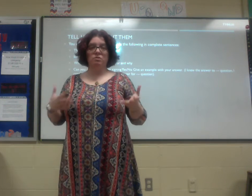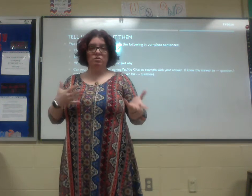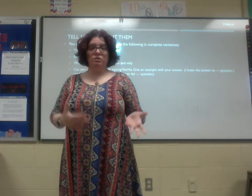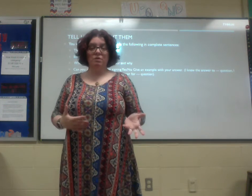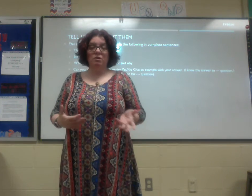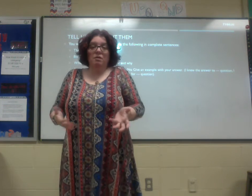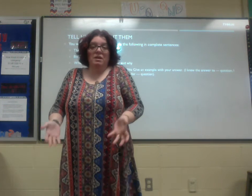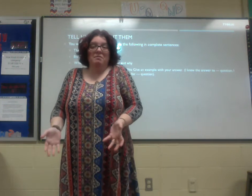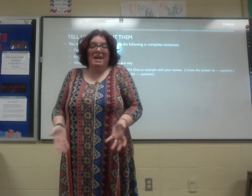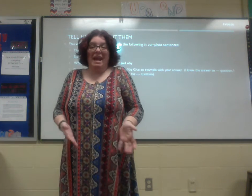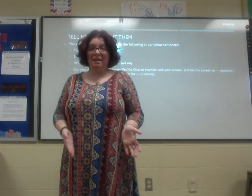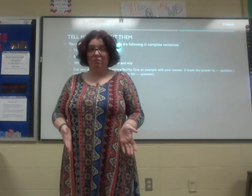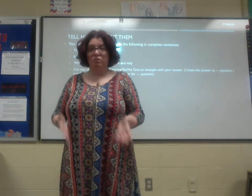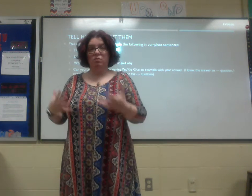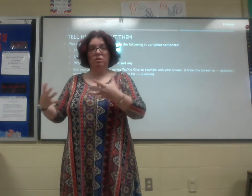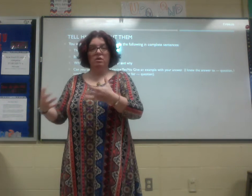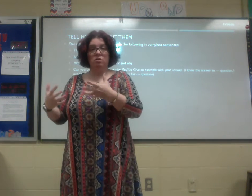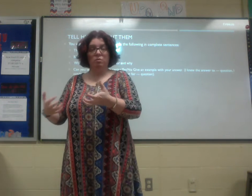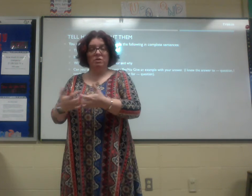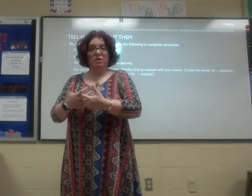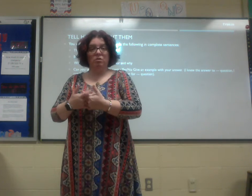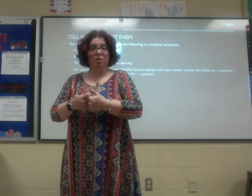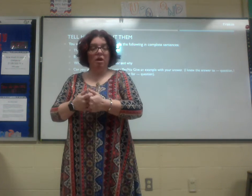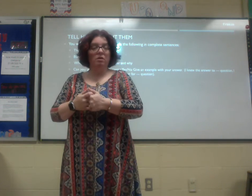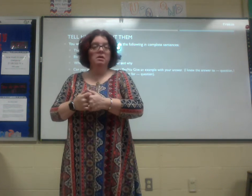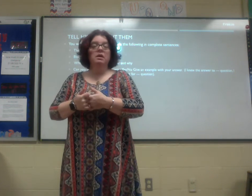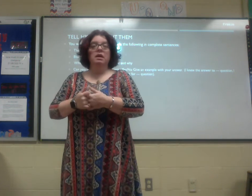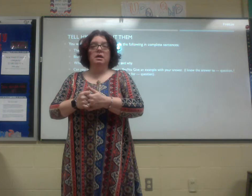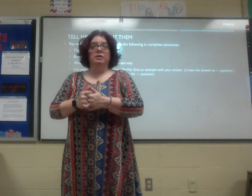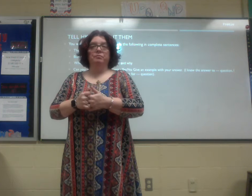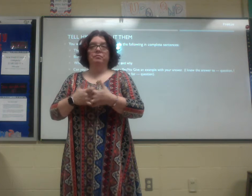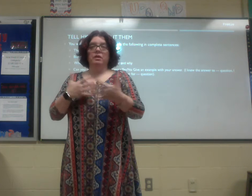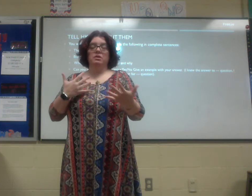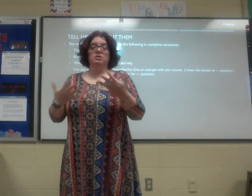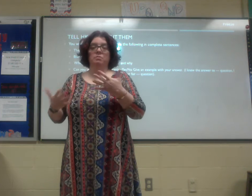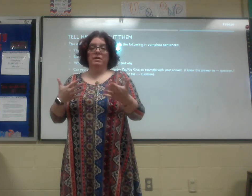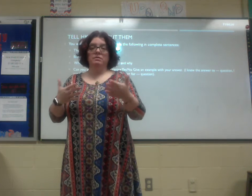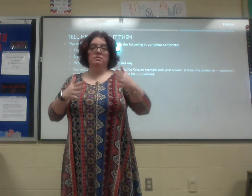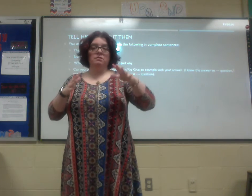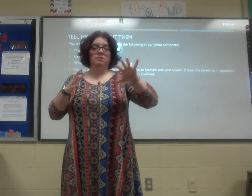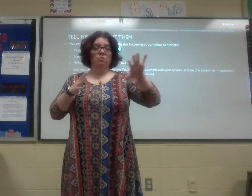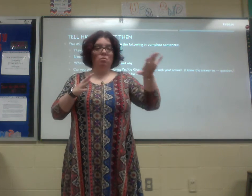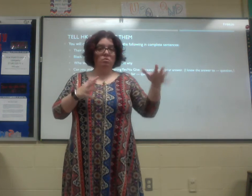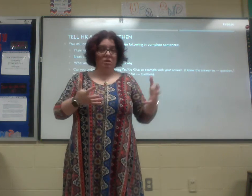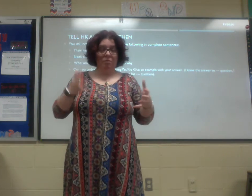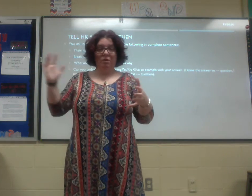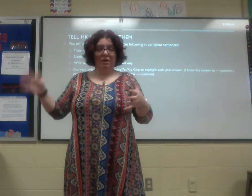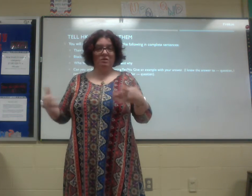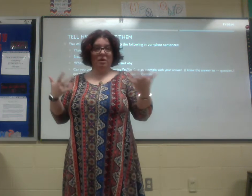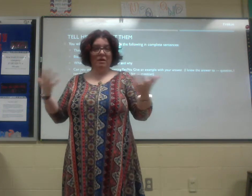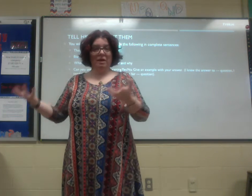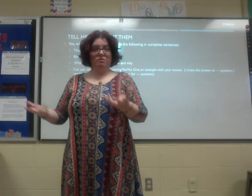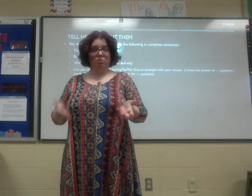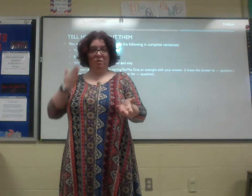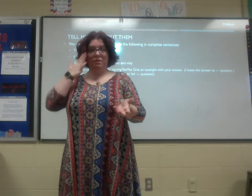is for somebody, and it may not be any of you in your particular block. It just depends. A couple classes we had to have some